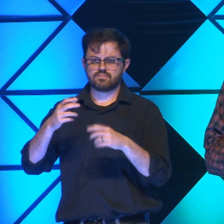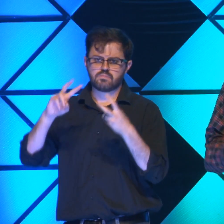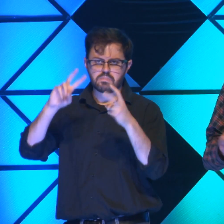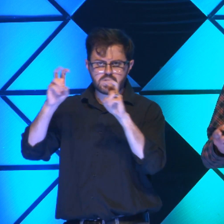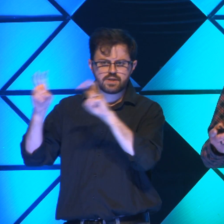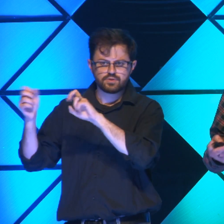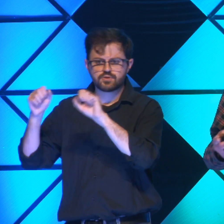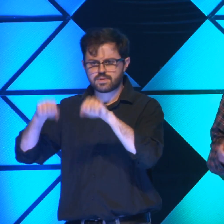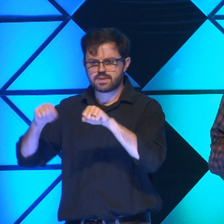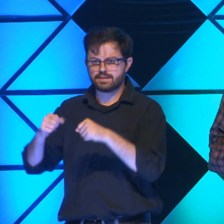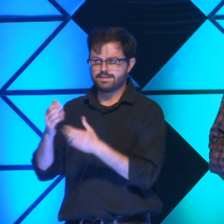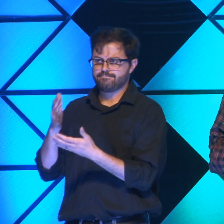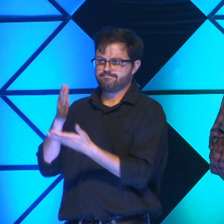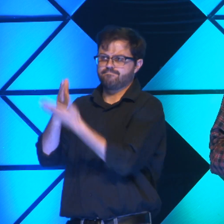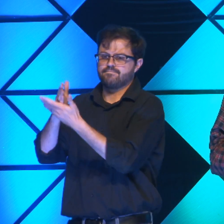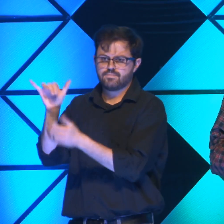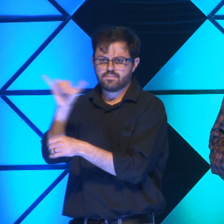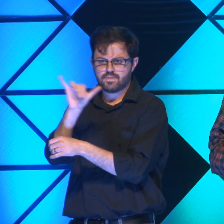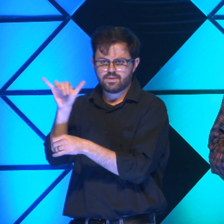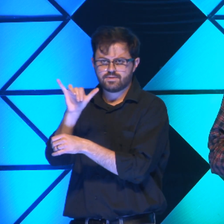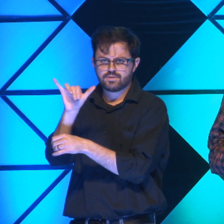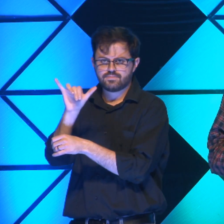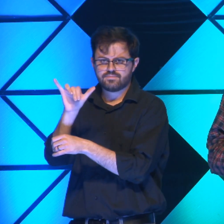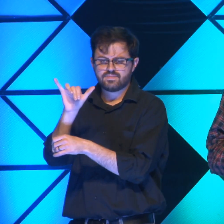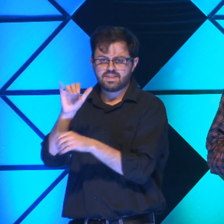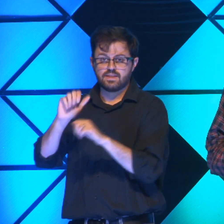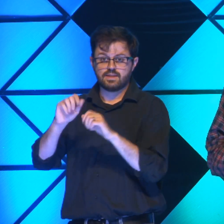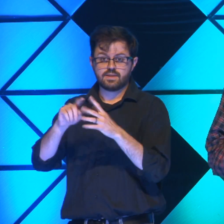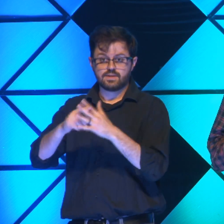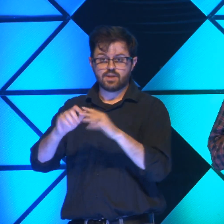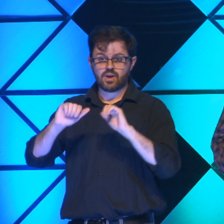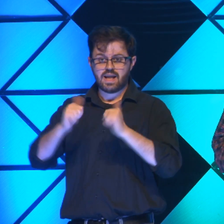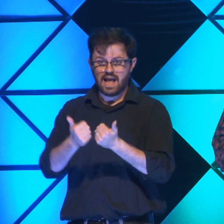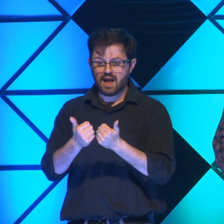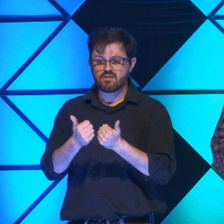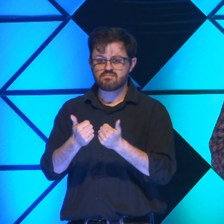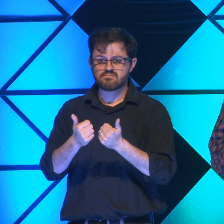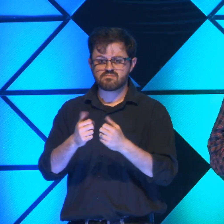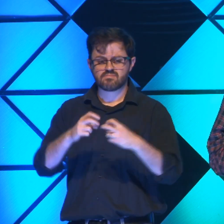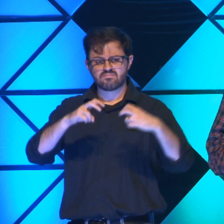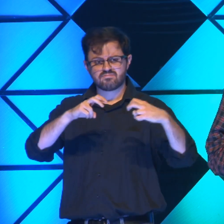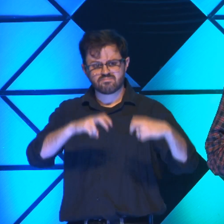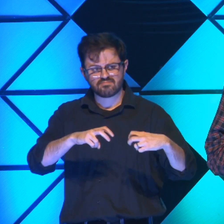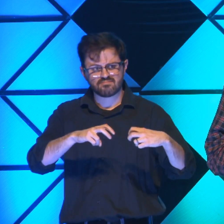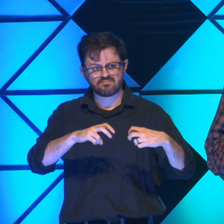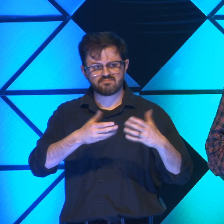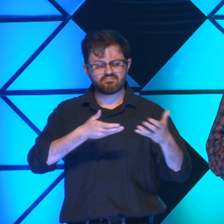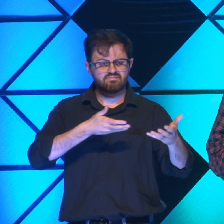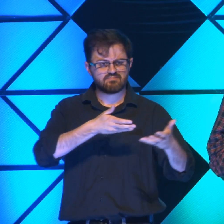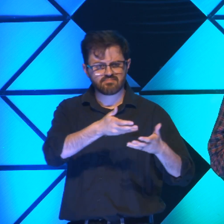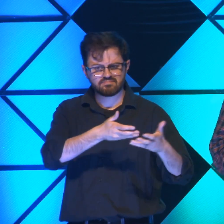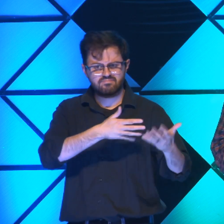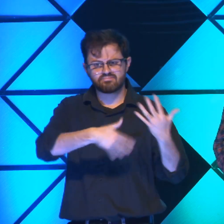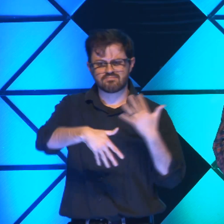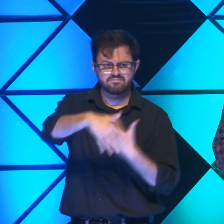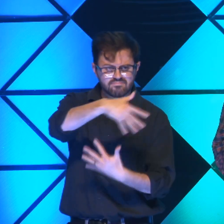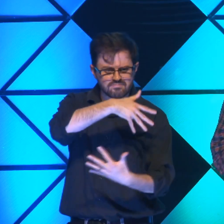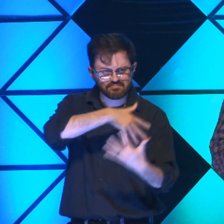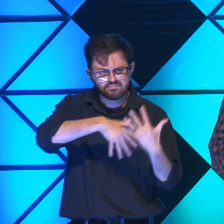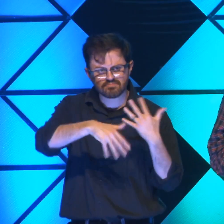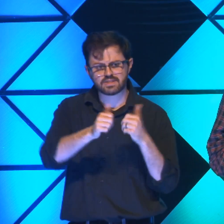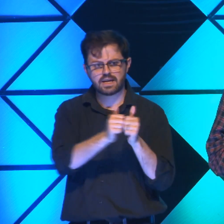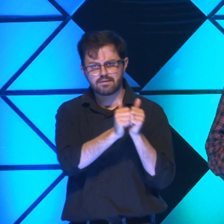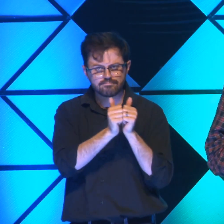But it can all start with breaking bread in the space that we are in, on one